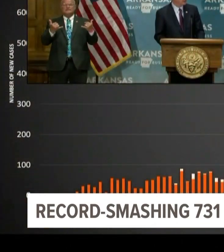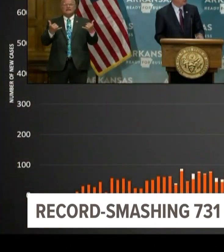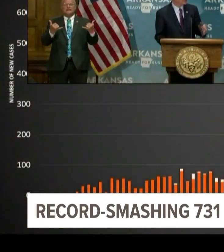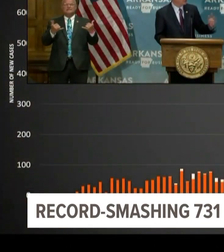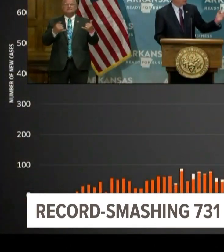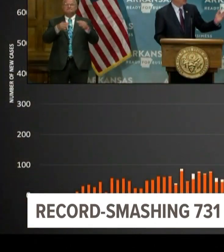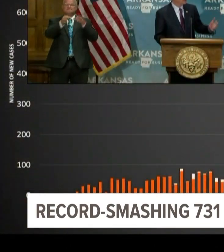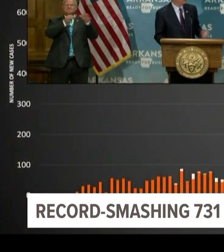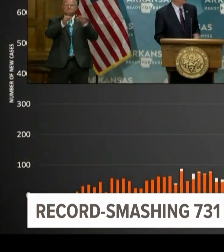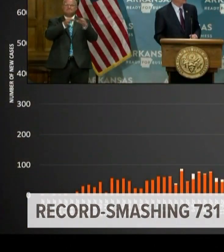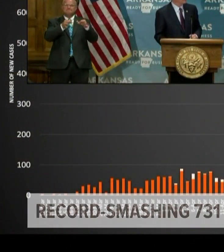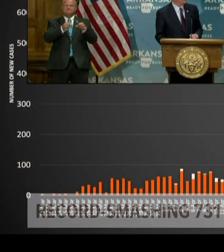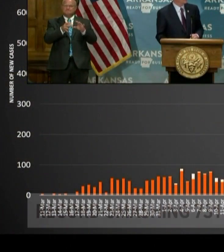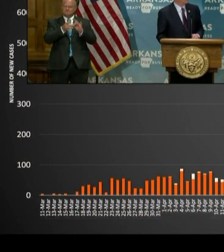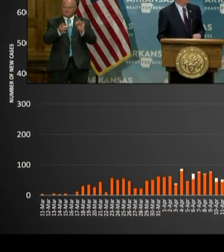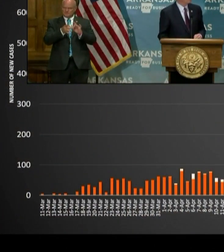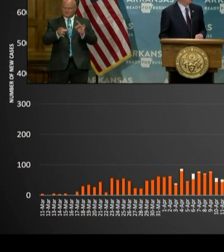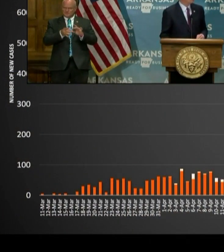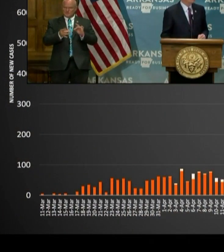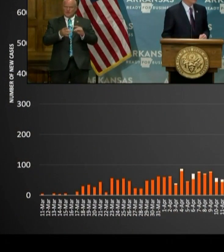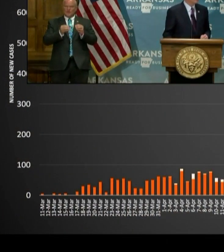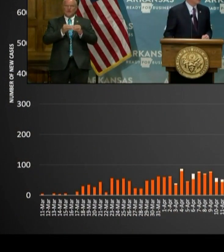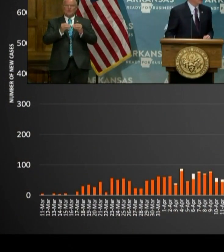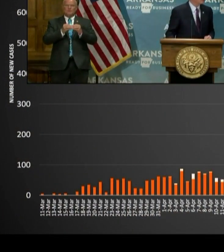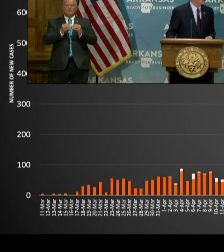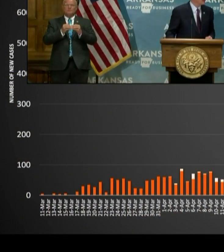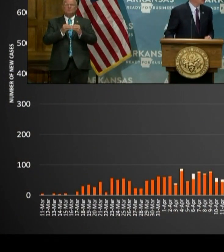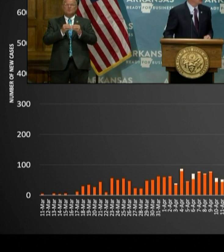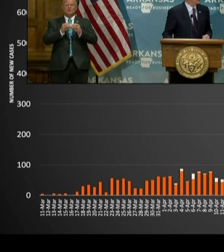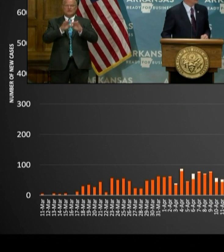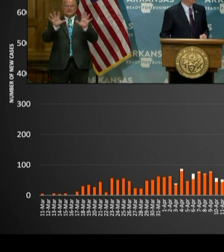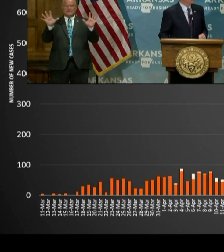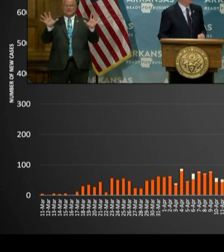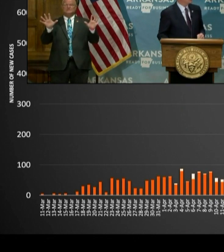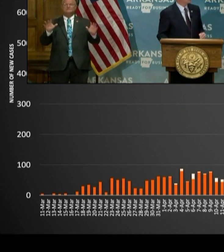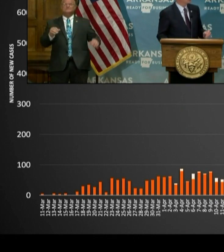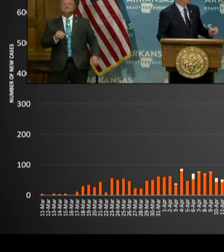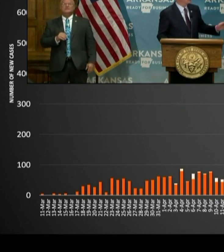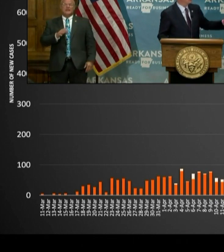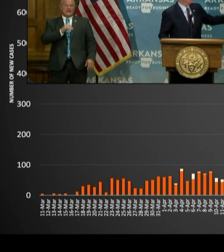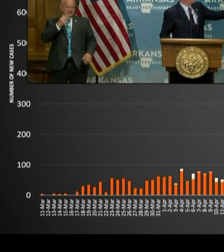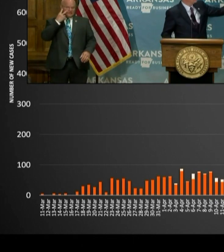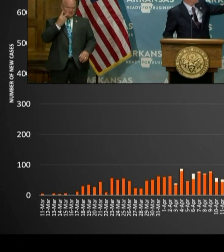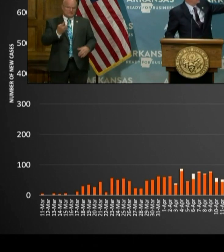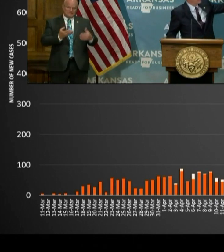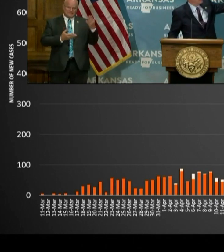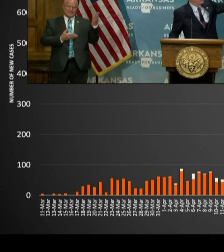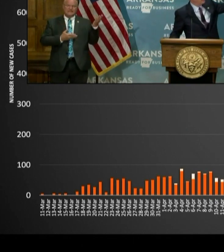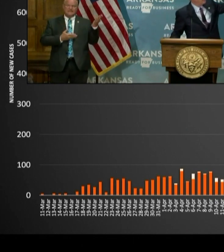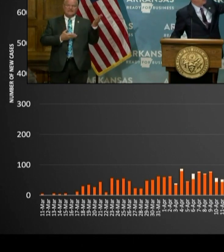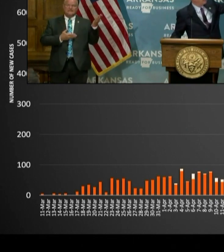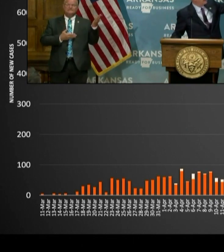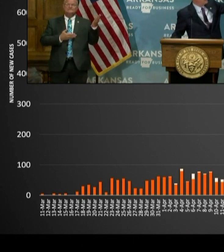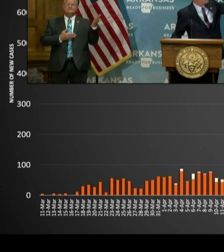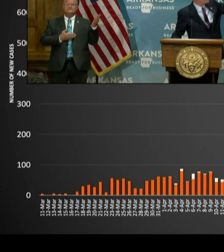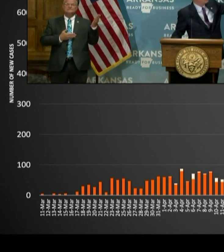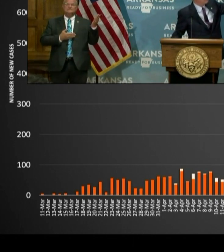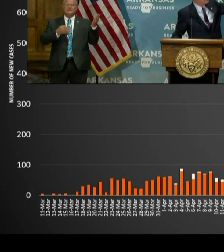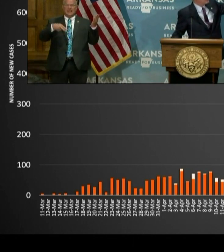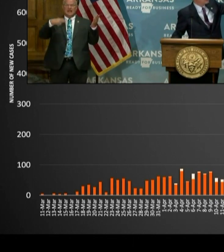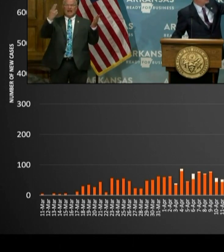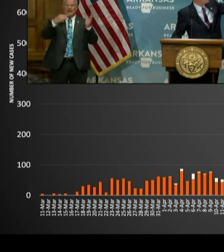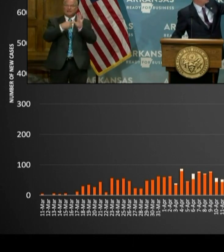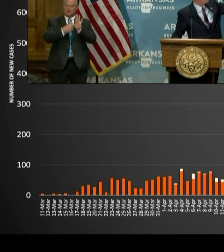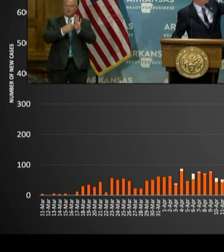graphs that tell the story in more dramatic fashion, actually, and you can see how high